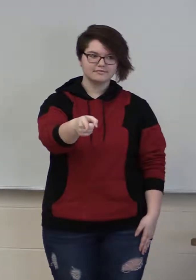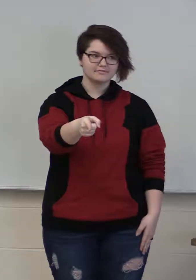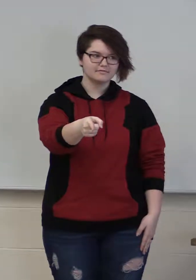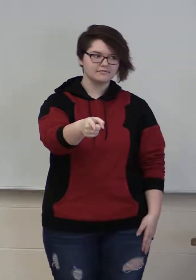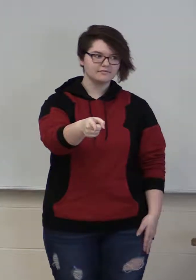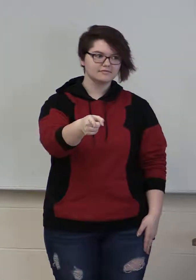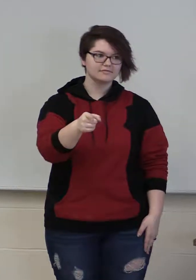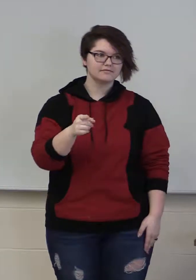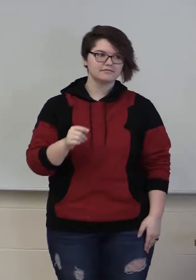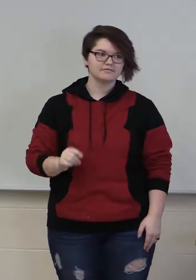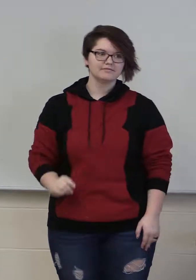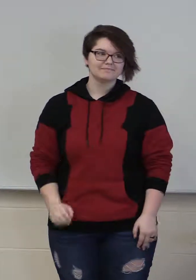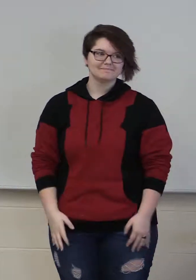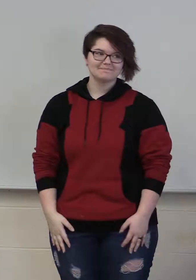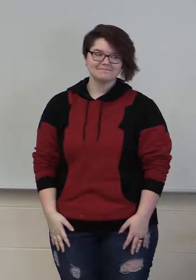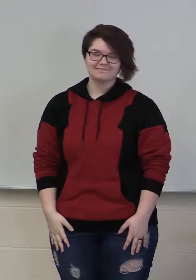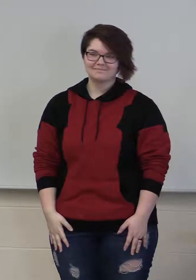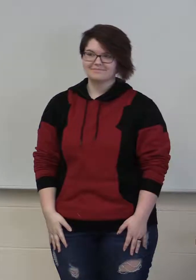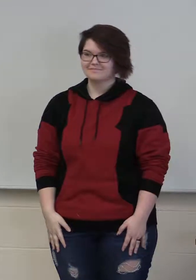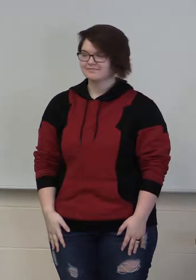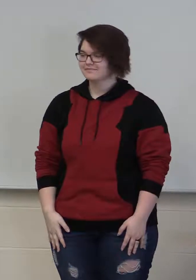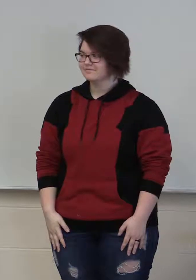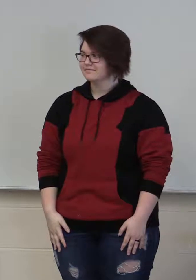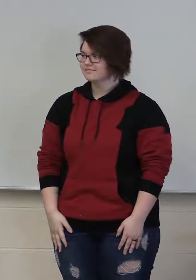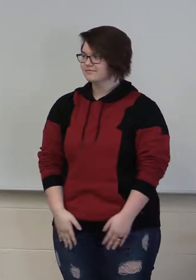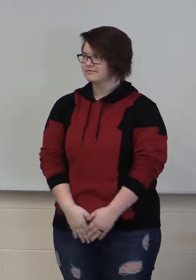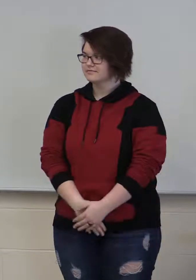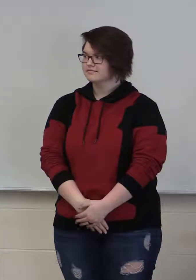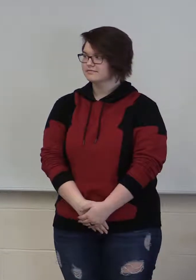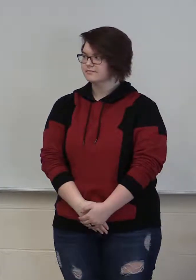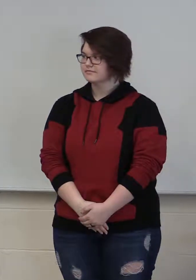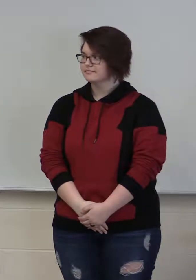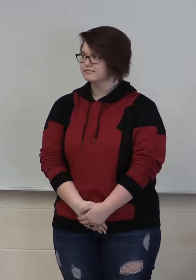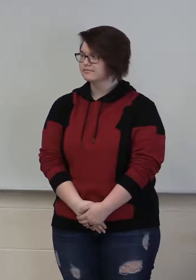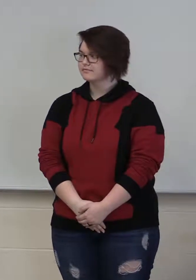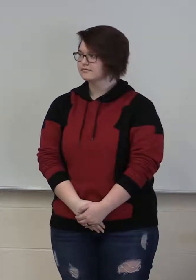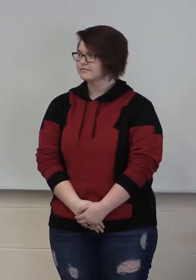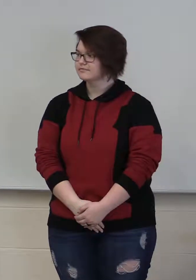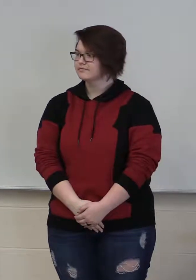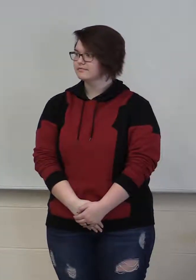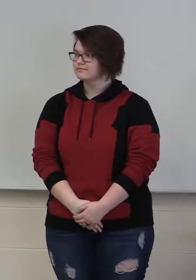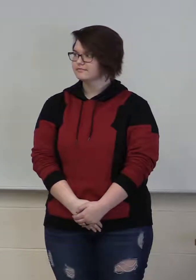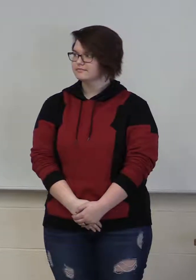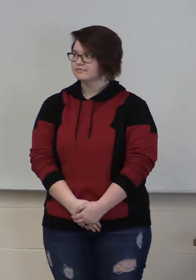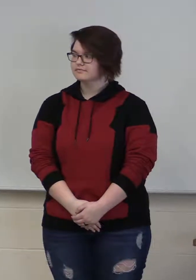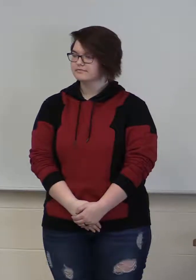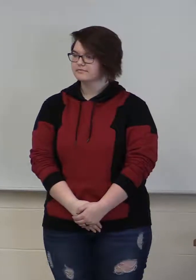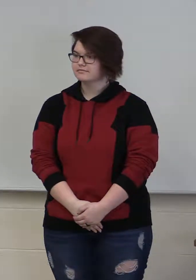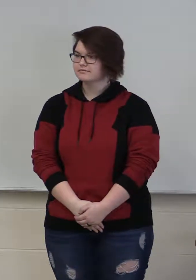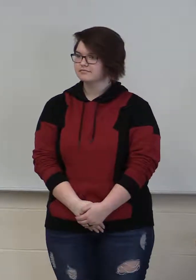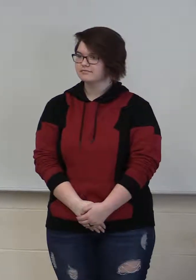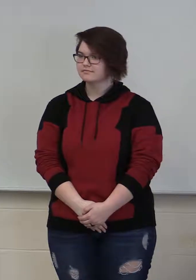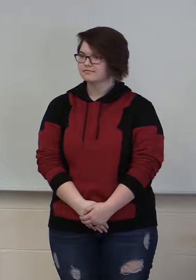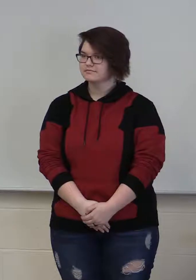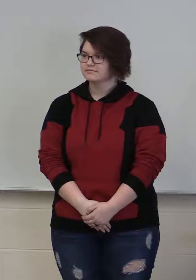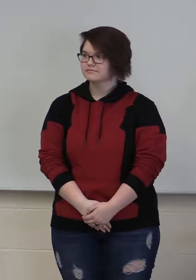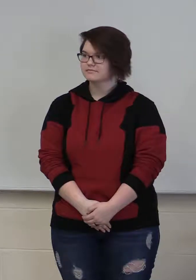speaking to. ASL is a different and interesting language. As you may have noticed, a lot of these phrases were shortened for signing.